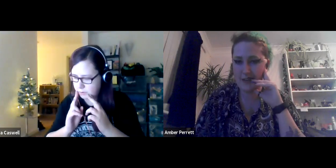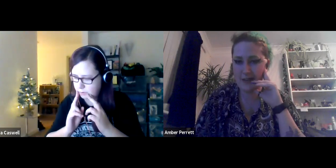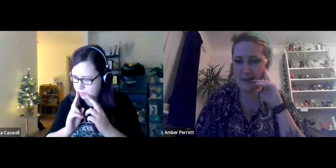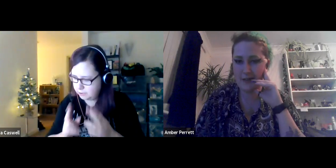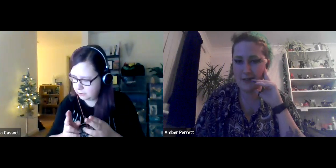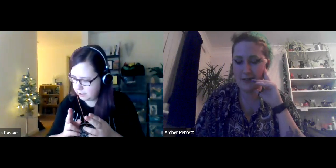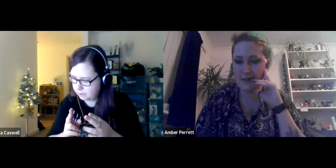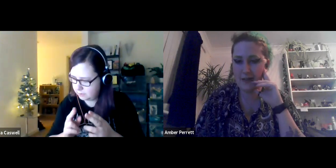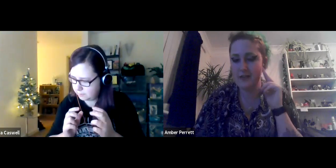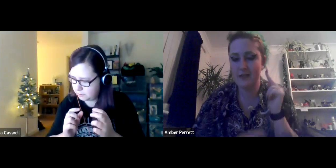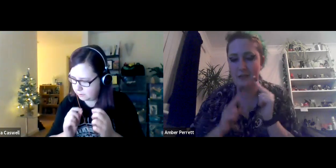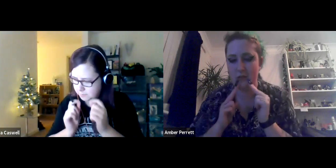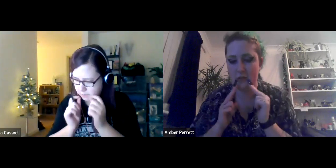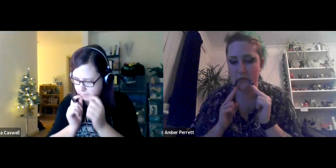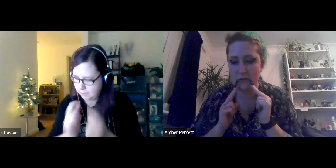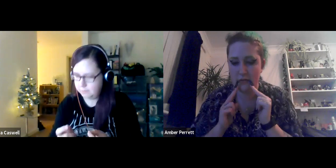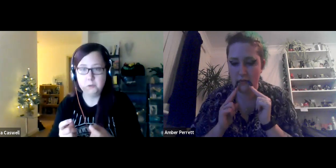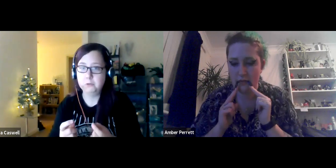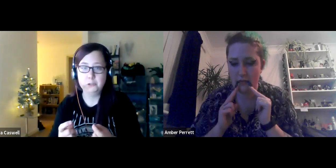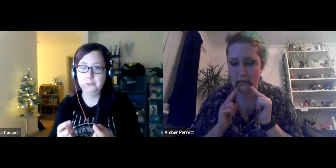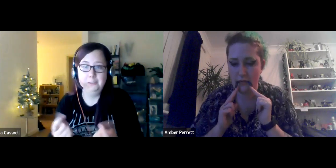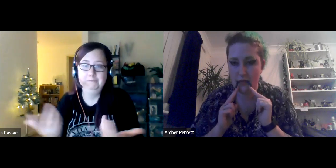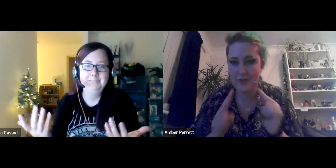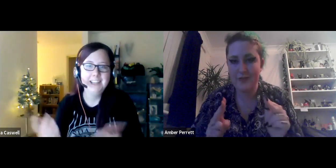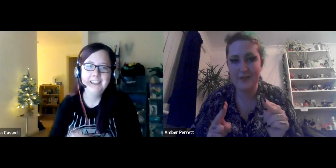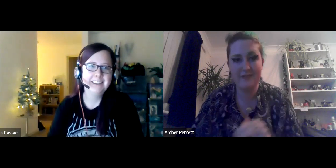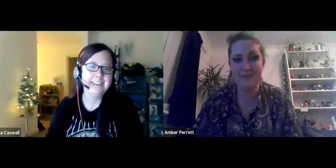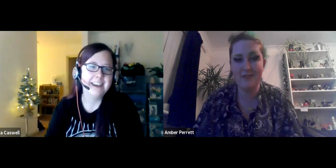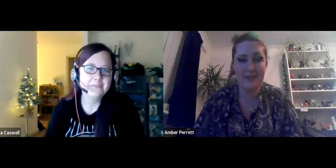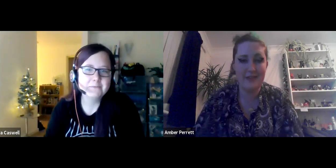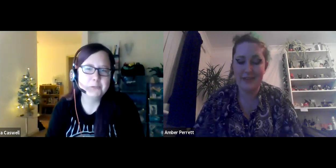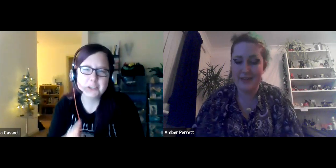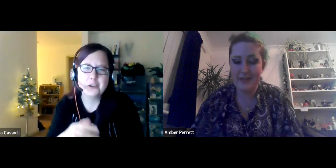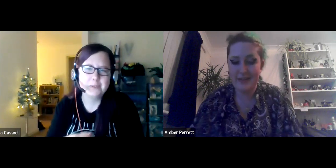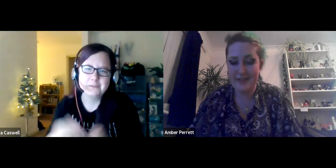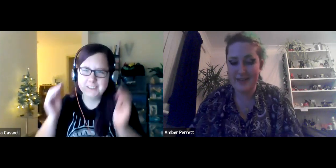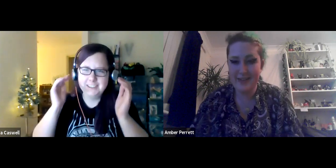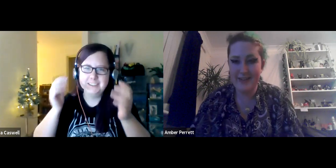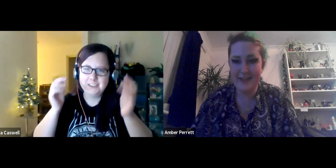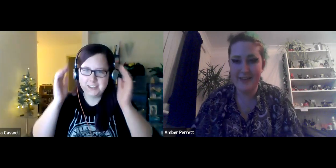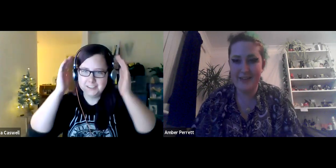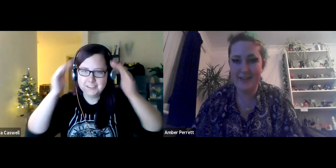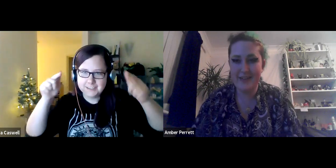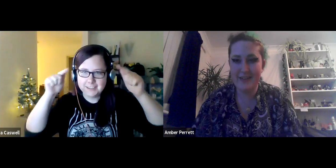2 pinched hands either side of mouth out. I'm not quite sure. Yeah, we'll just go with